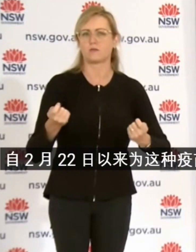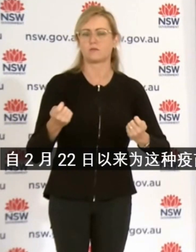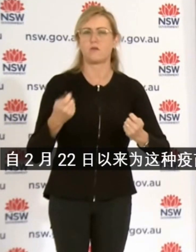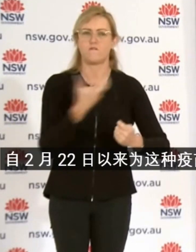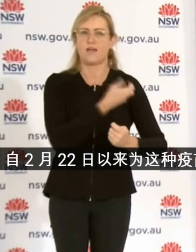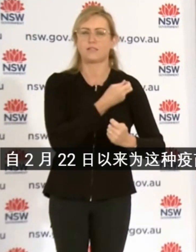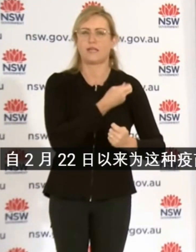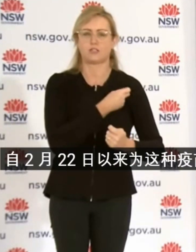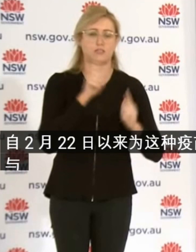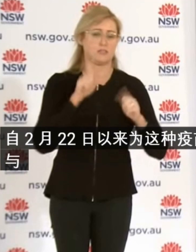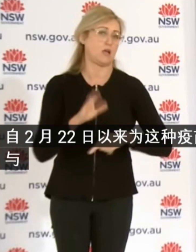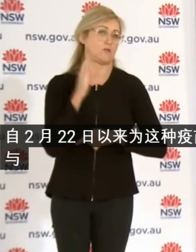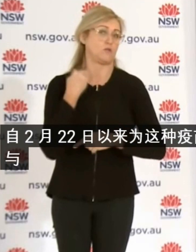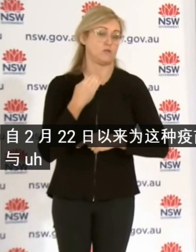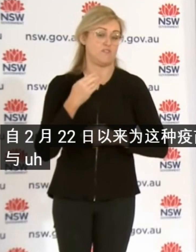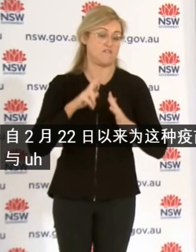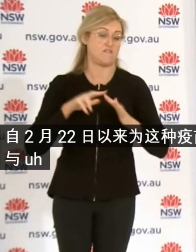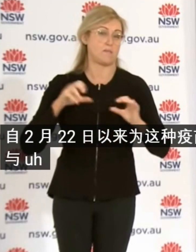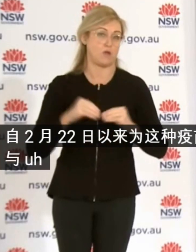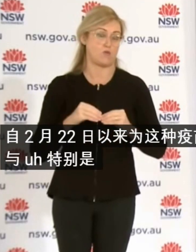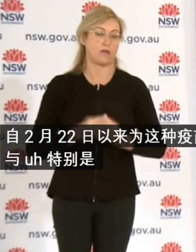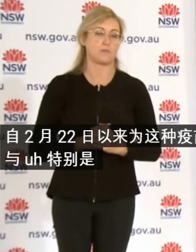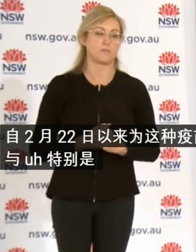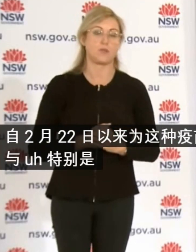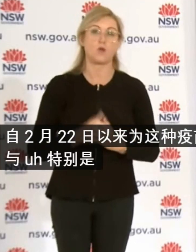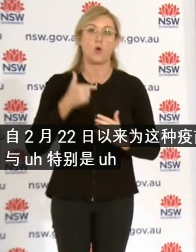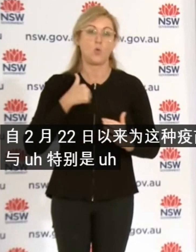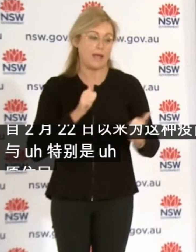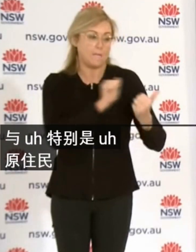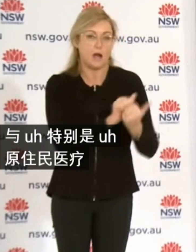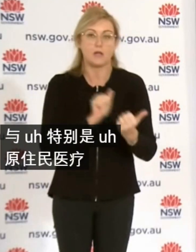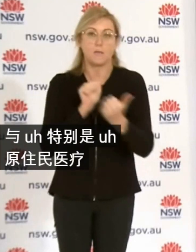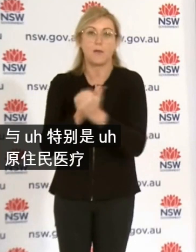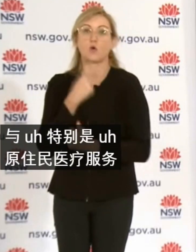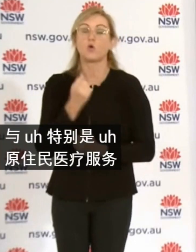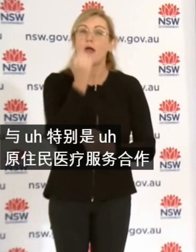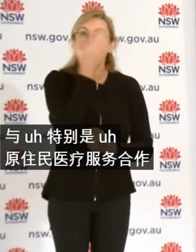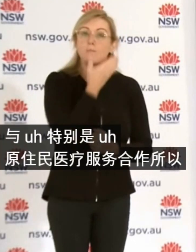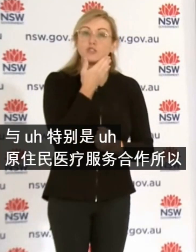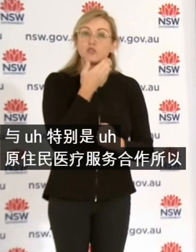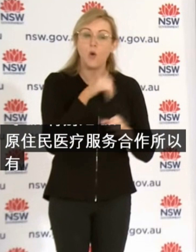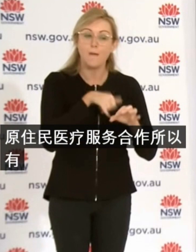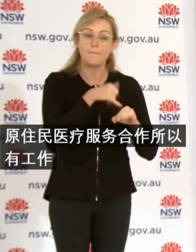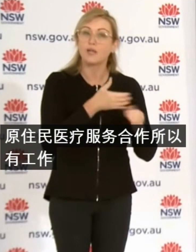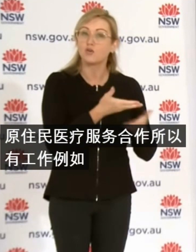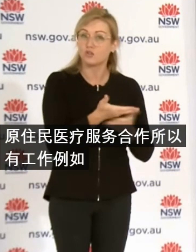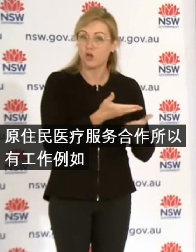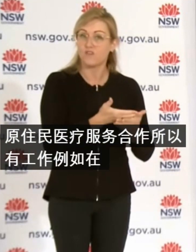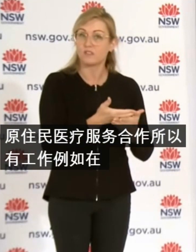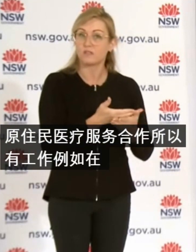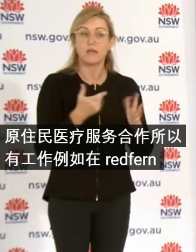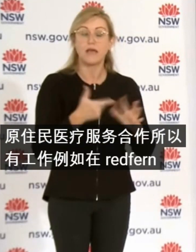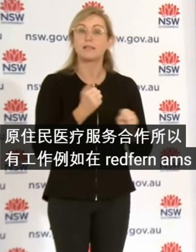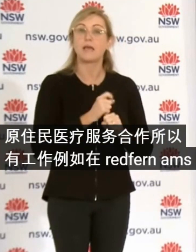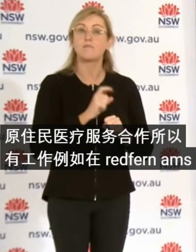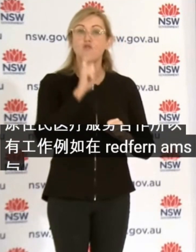February. We are partnering with, in particular, Aboriginal Medical Services. So there's been work, for example,